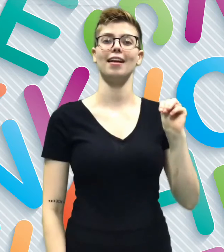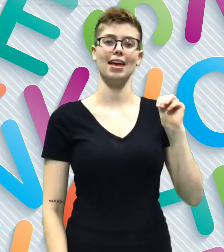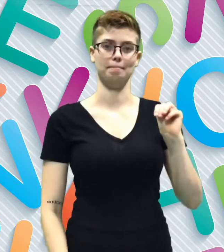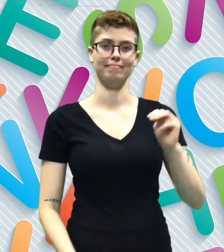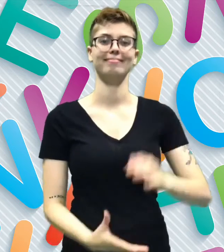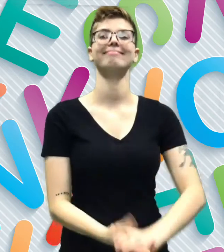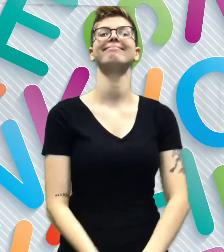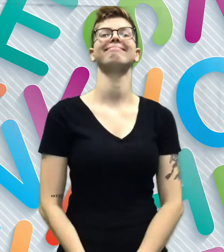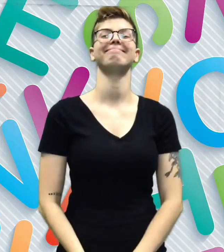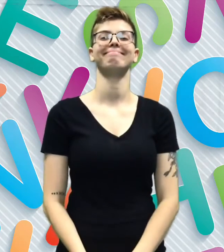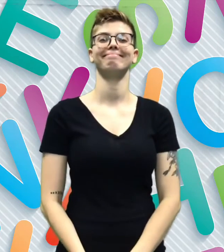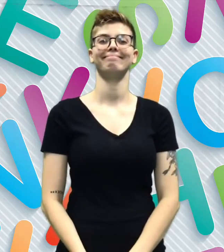M.